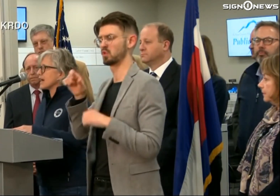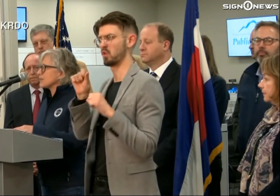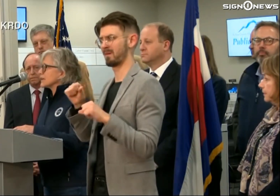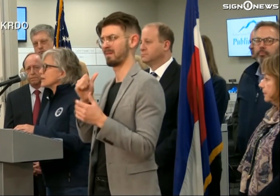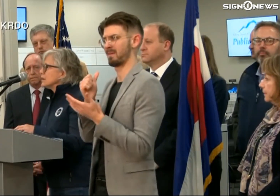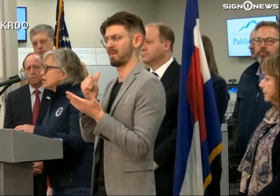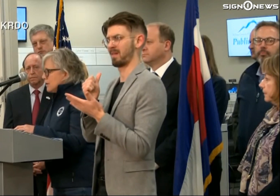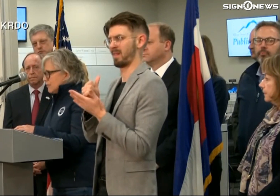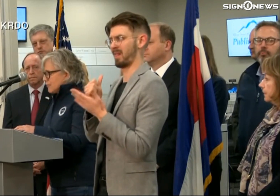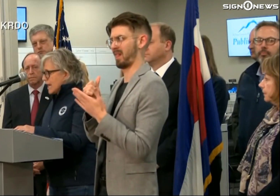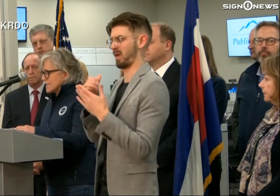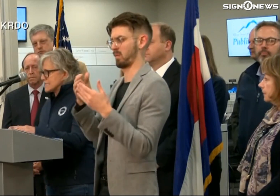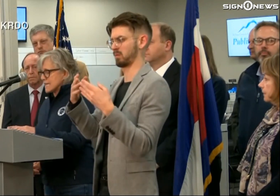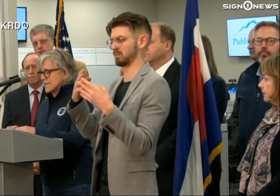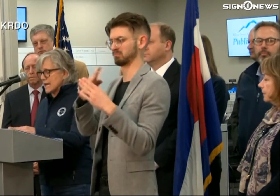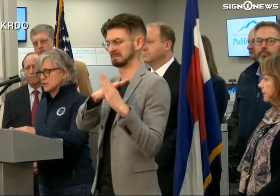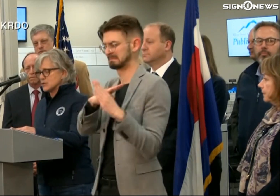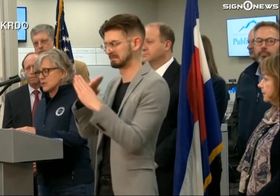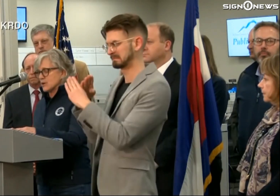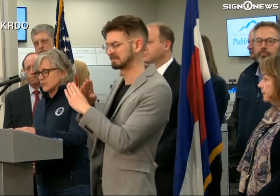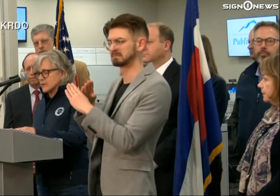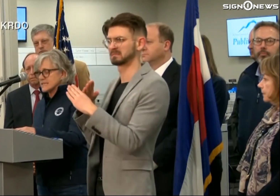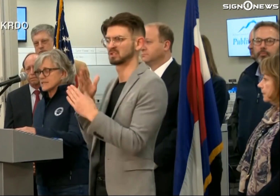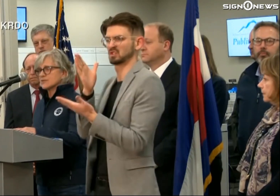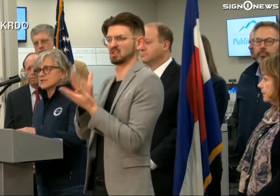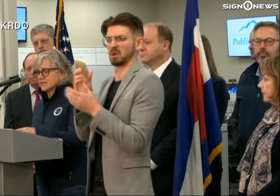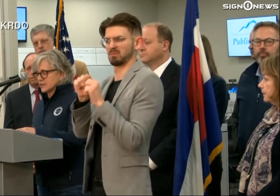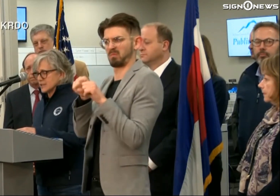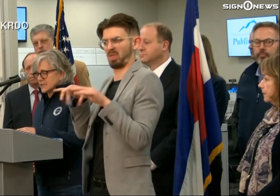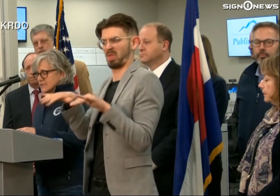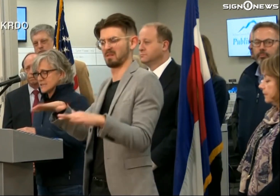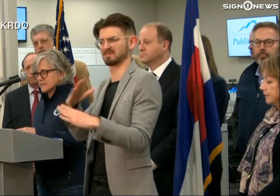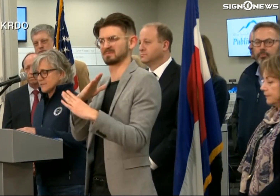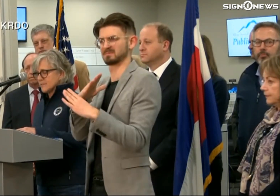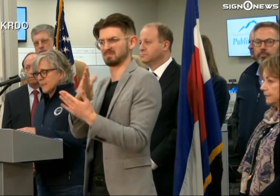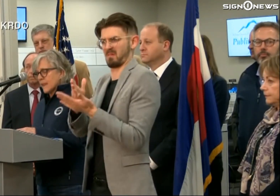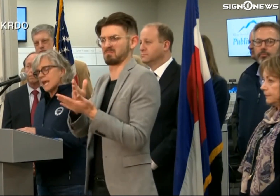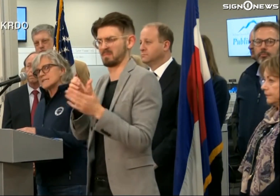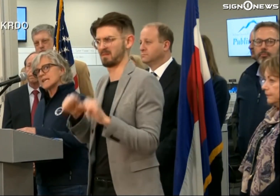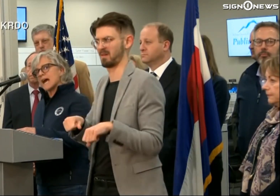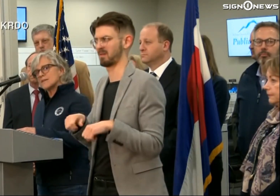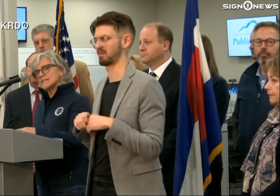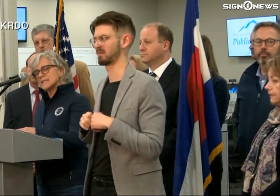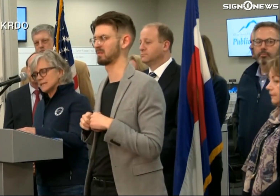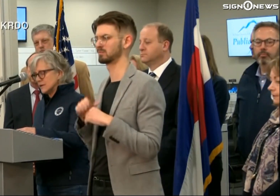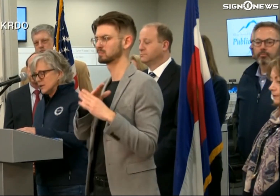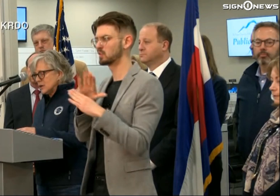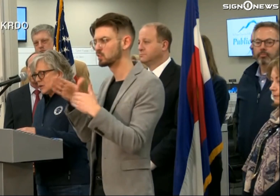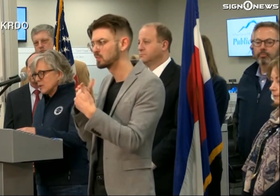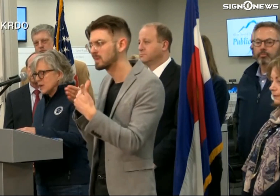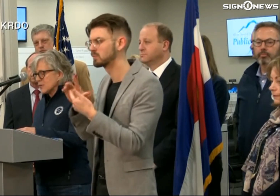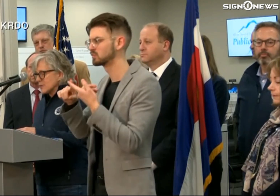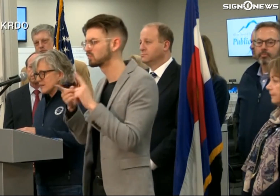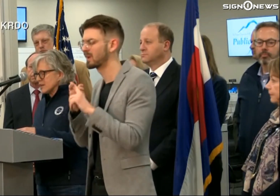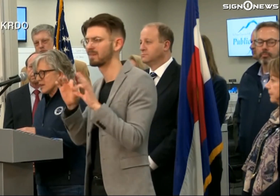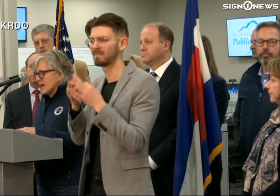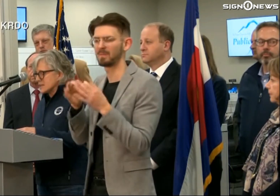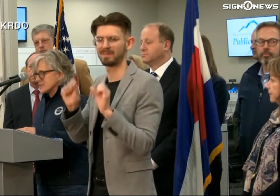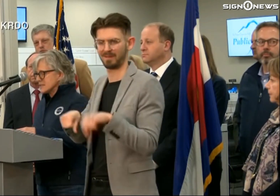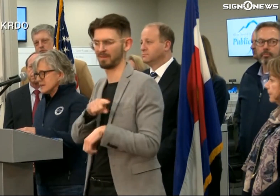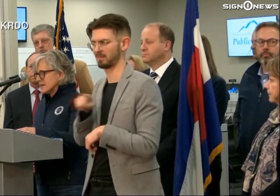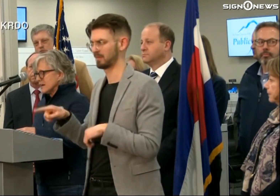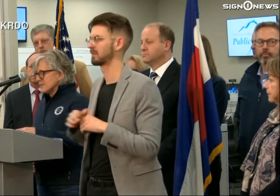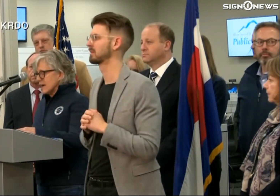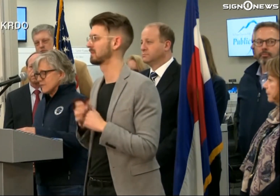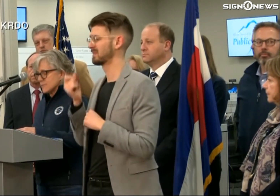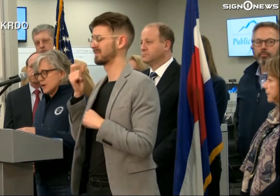protect your family, friends, and neighbors who are at risk for severe illness. As a county, we all grieve the